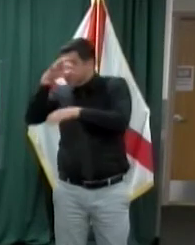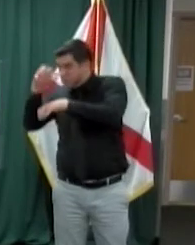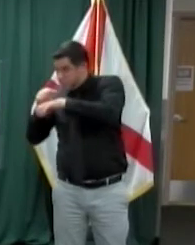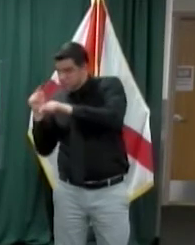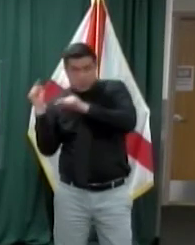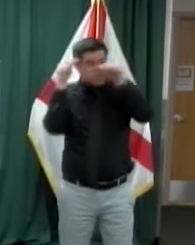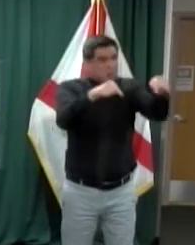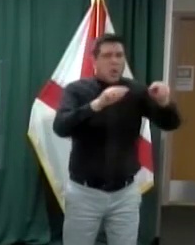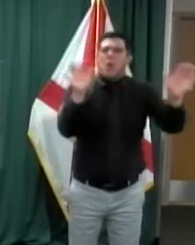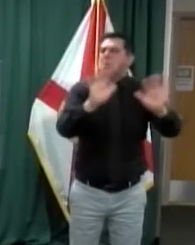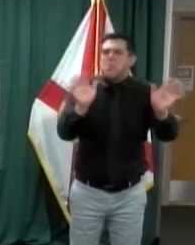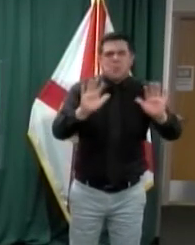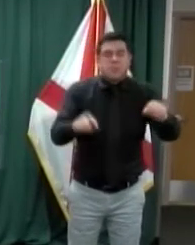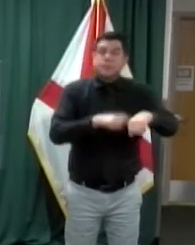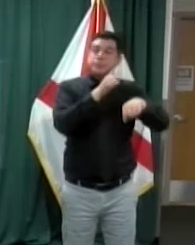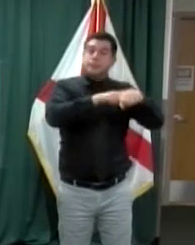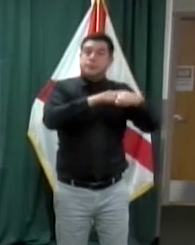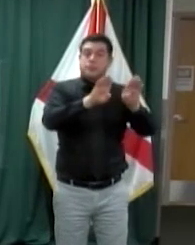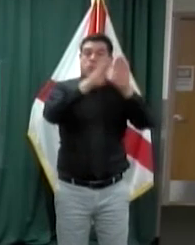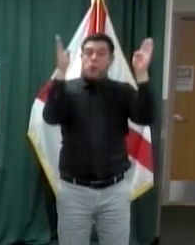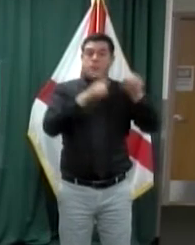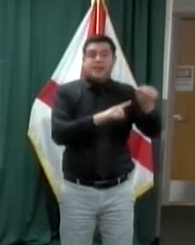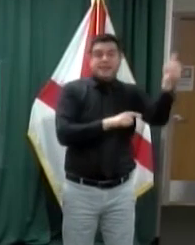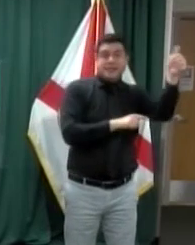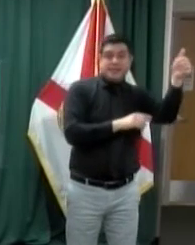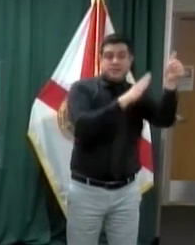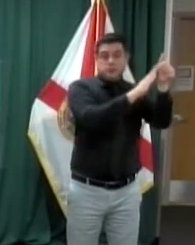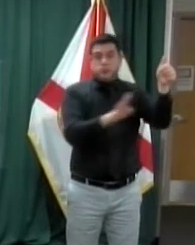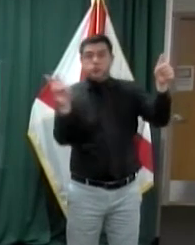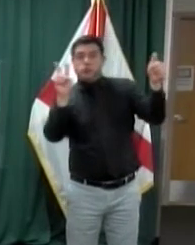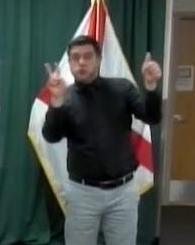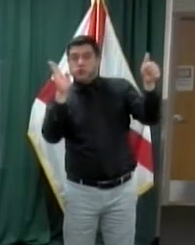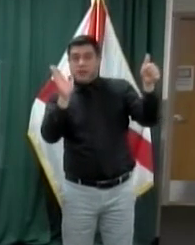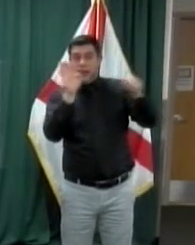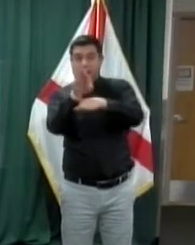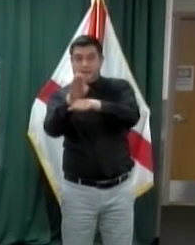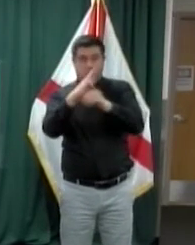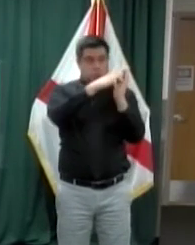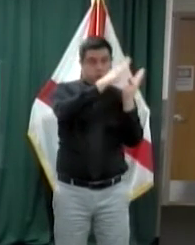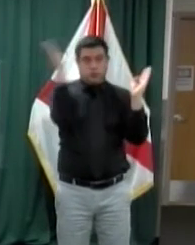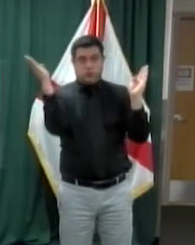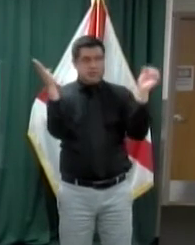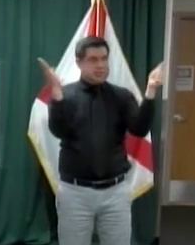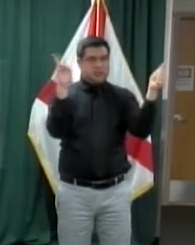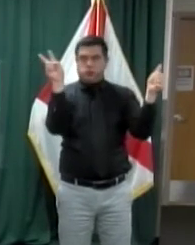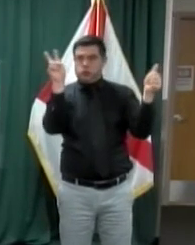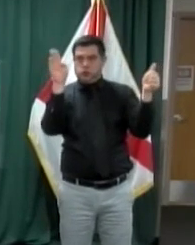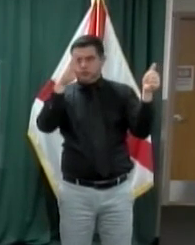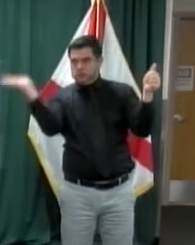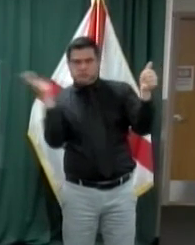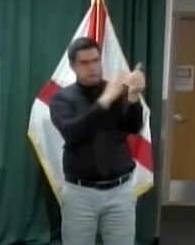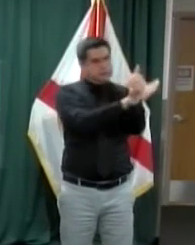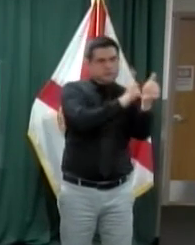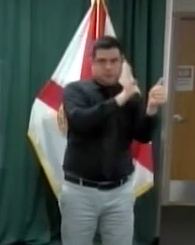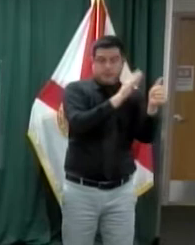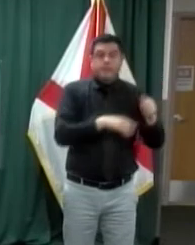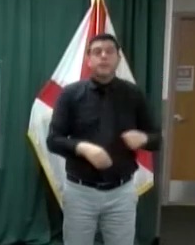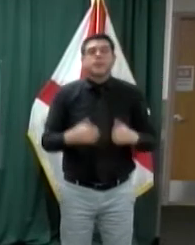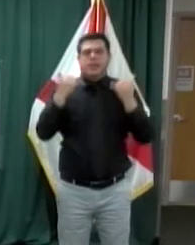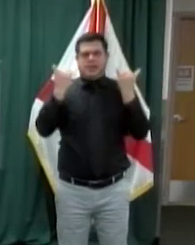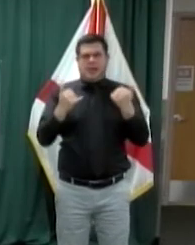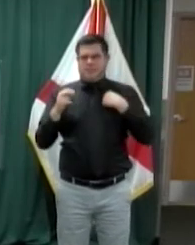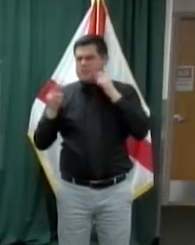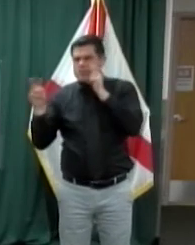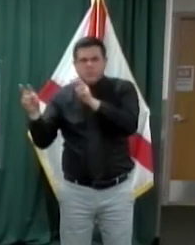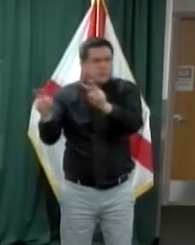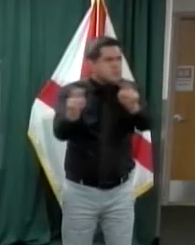p.m. At the end of the day, each day, we assess the amount of individuals that have gone through, and we will make a determination if we need to